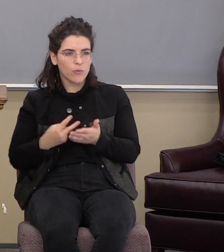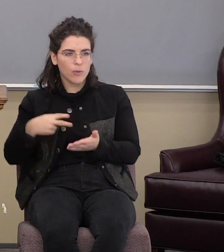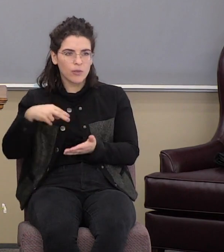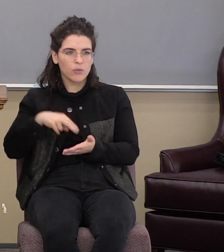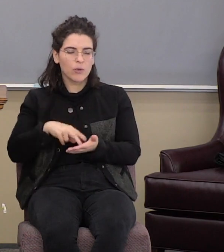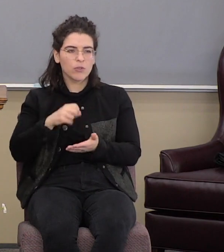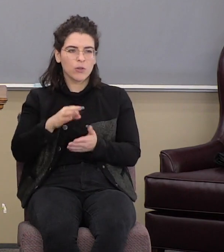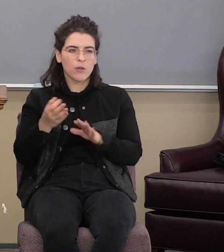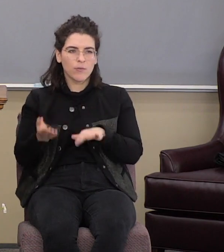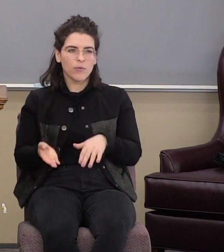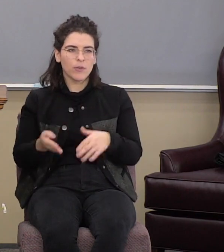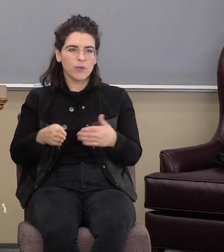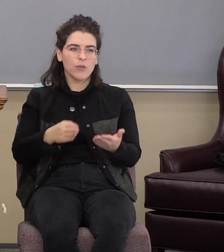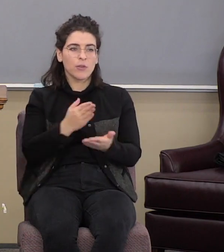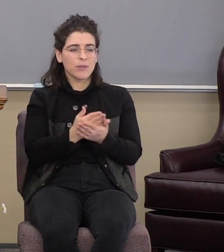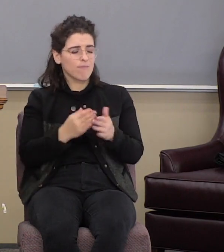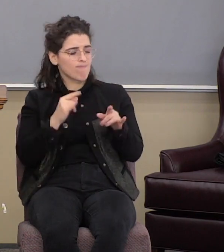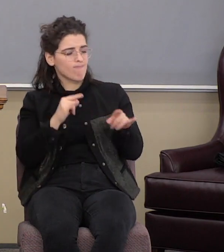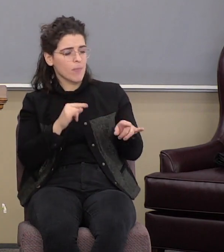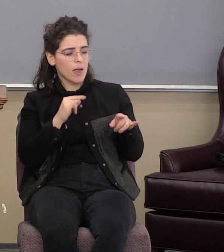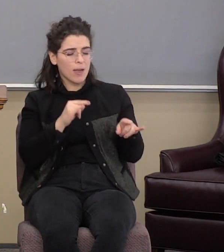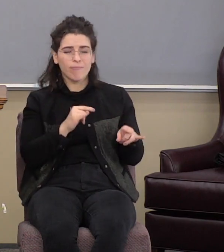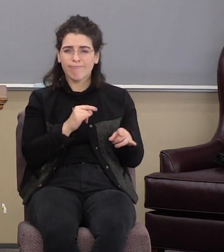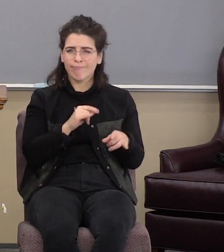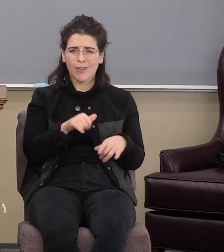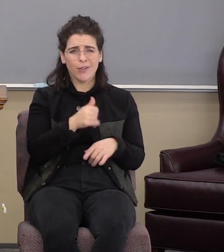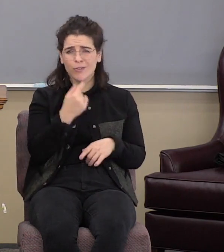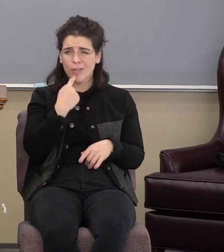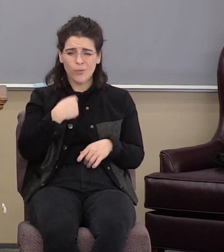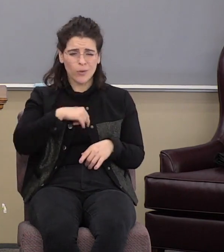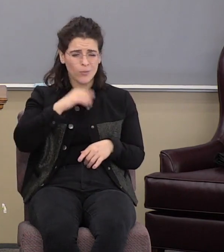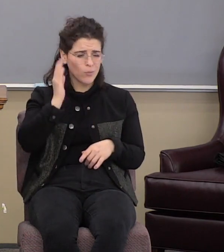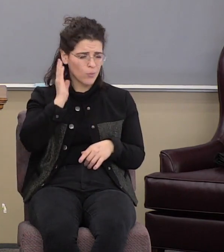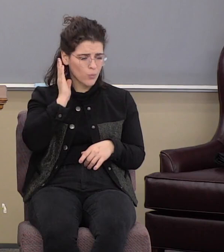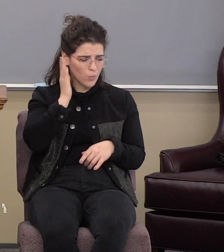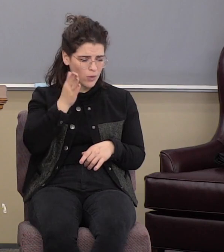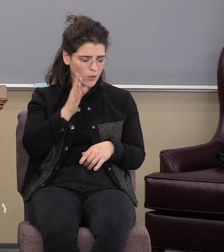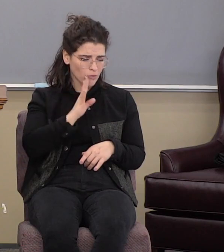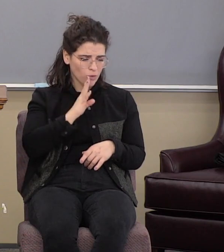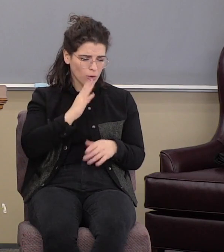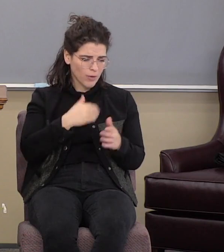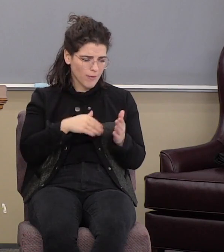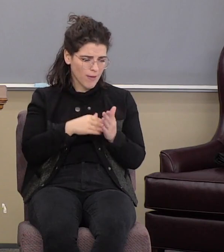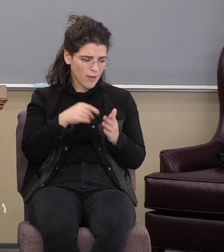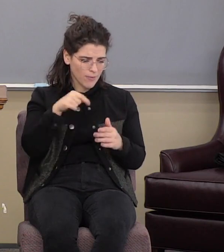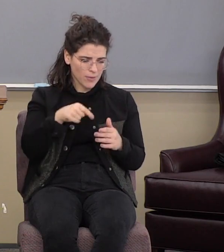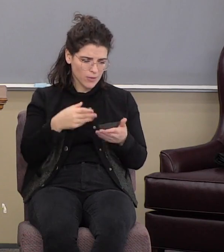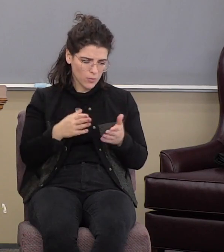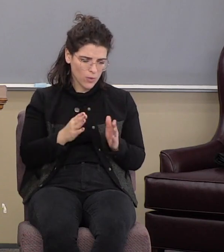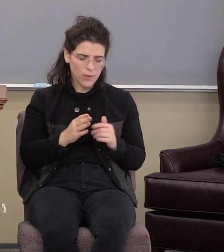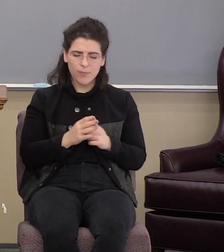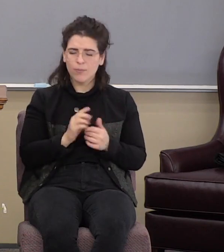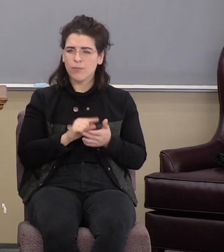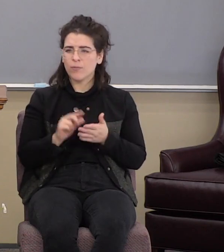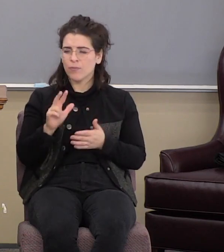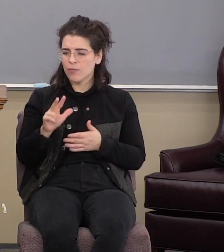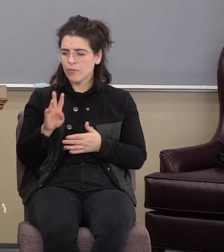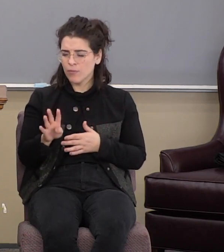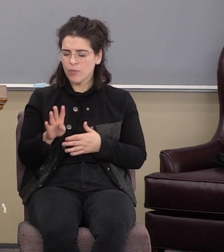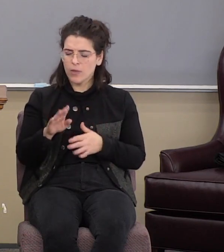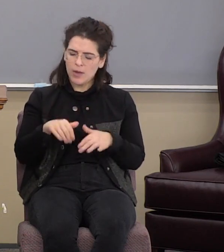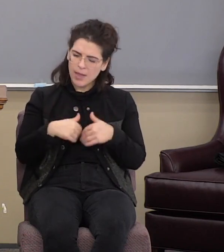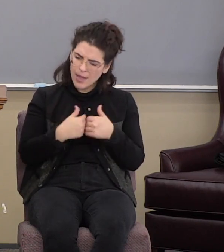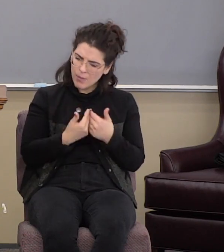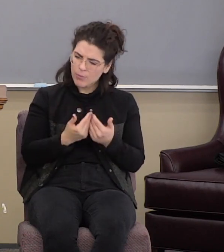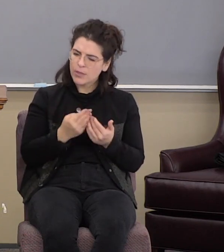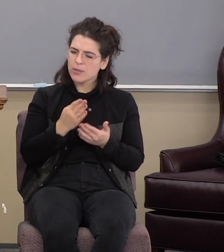dead, some mocked, and others said, "We will hear thee again of this manner." Look at verse 34. "Howbeit certain